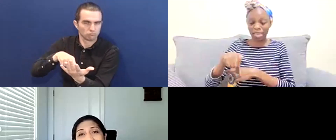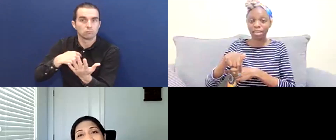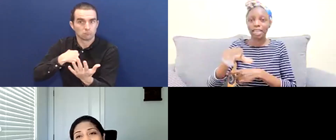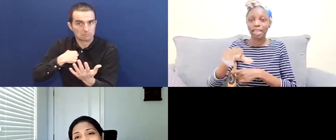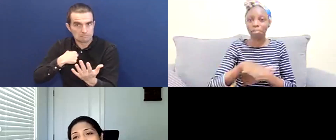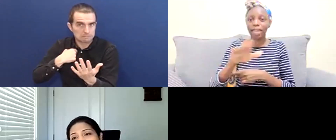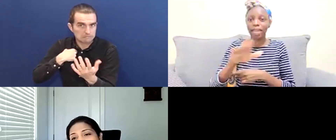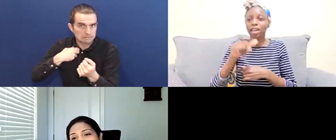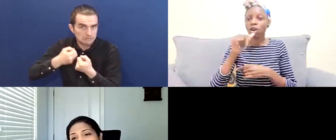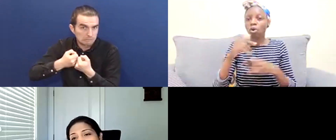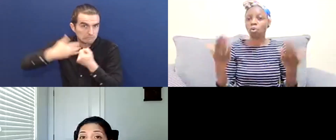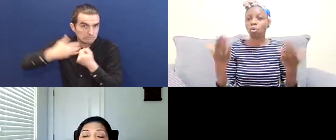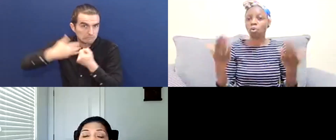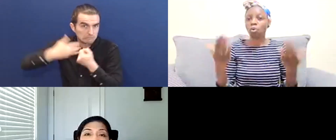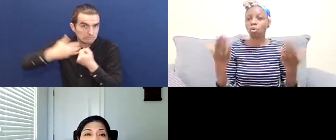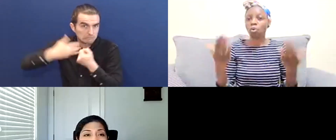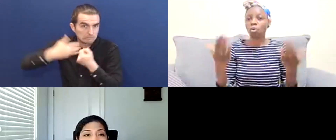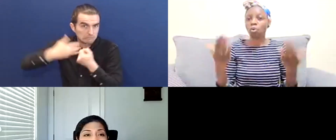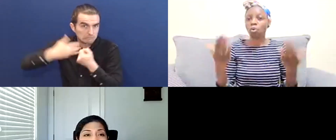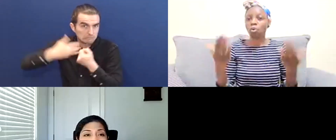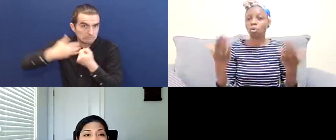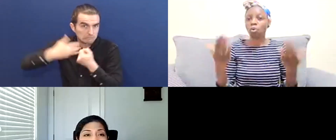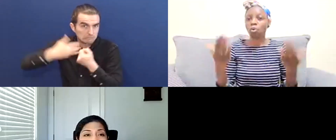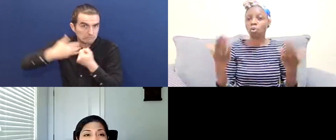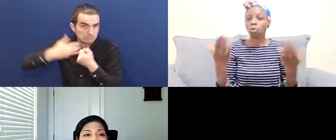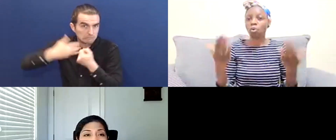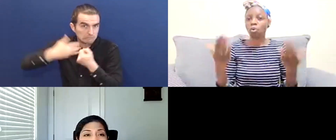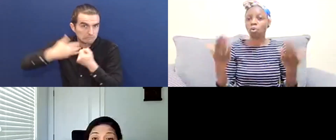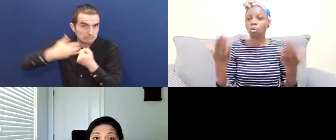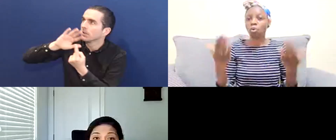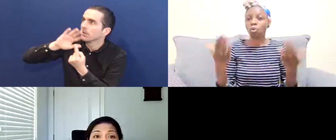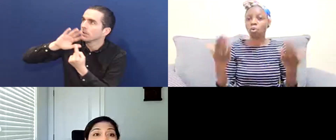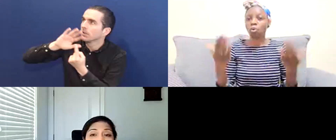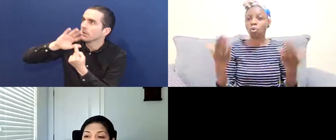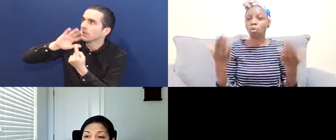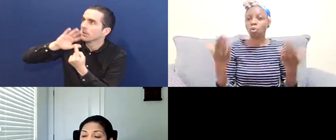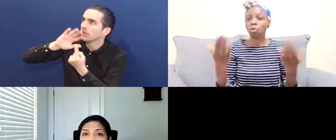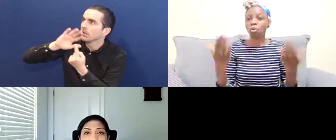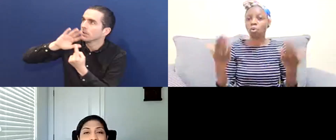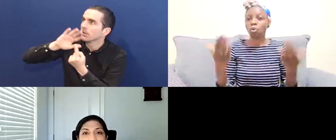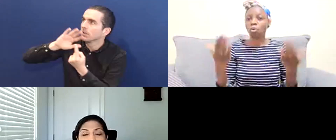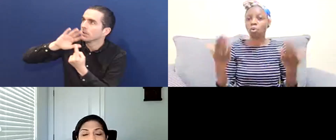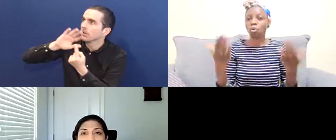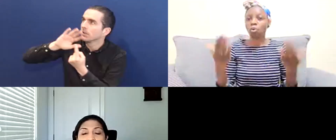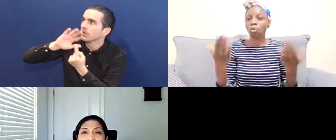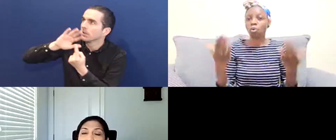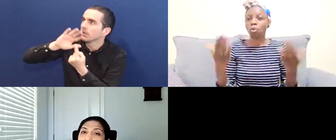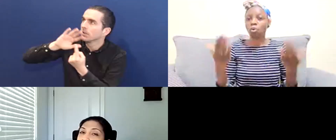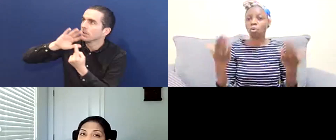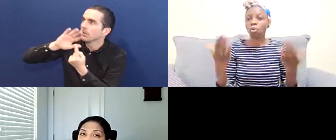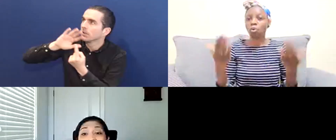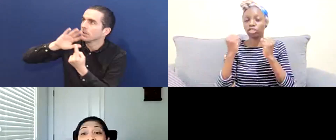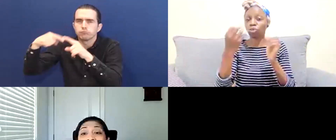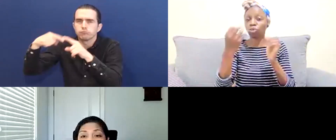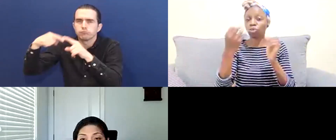Where is the accessible technology being used? Is it at home? Is it in school? And then what is the infrastructure? What are the